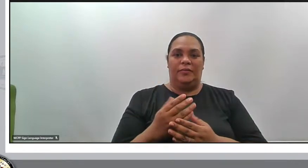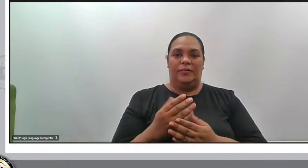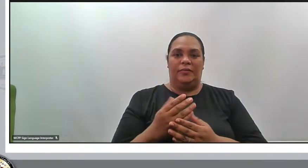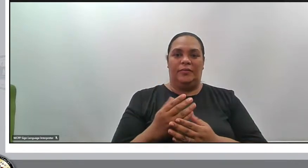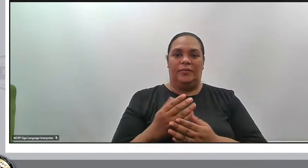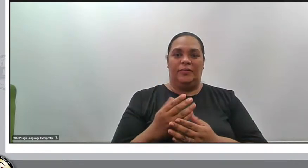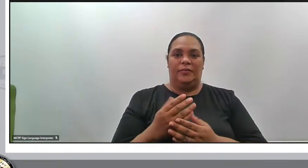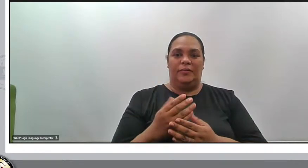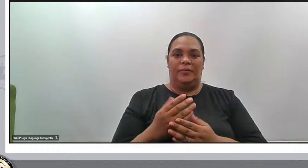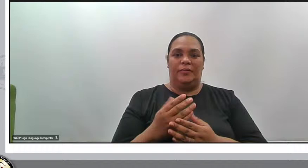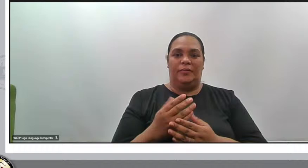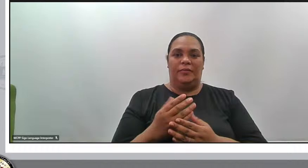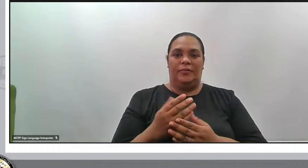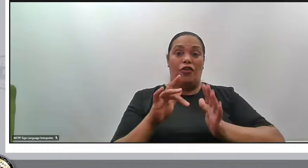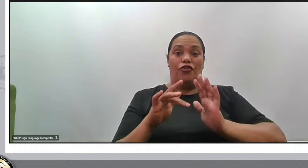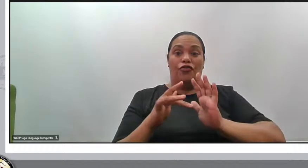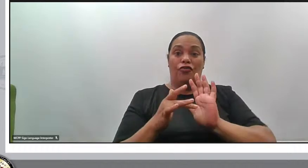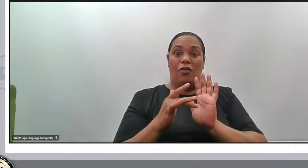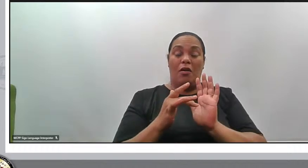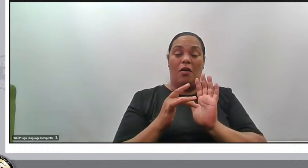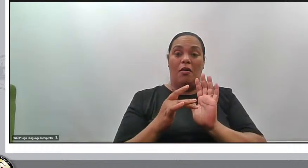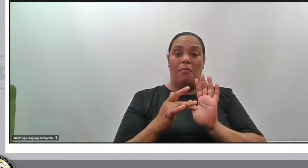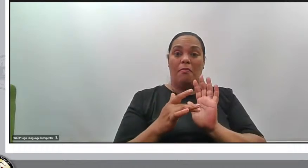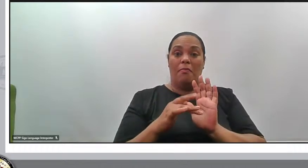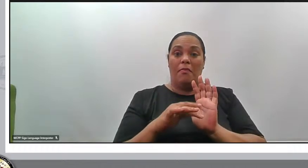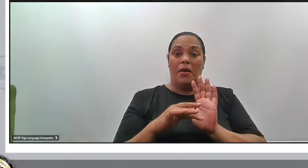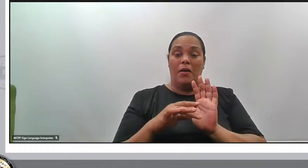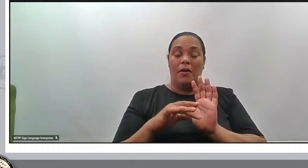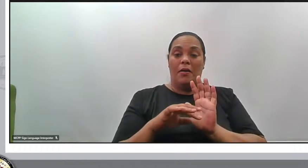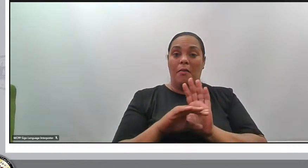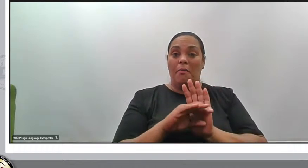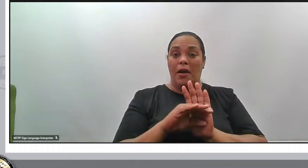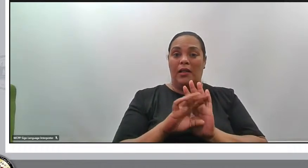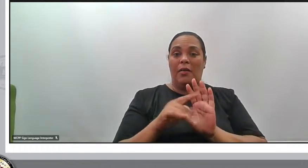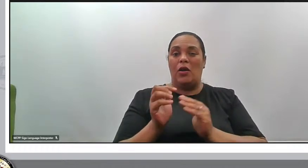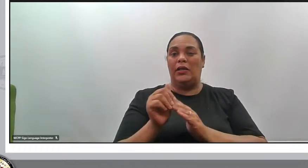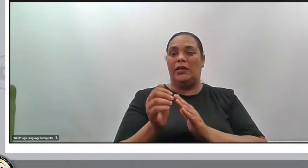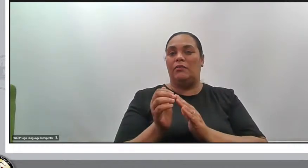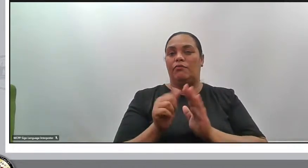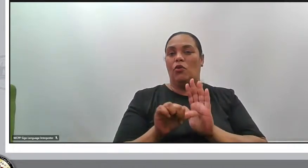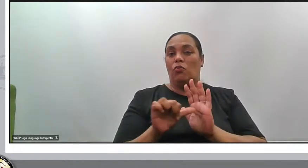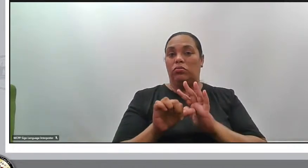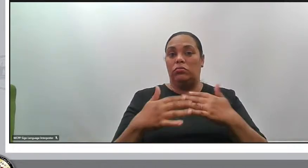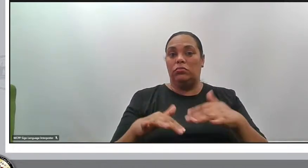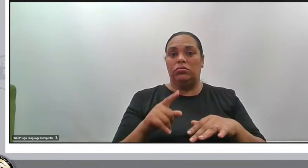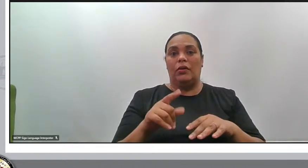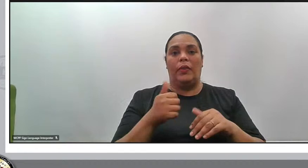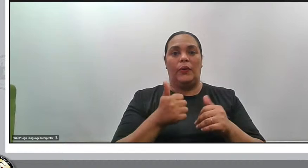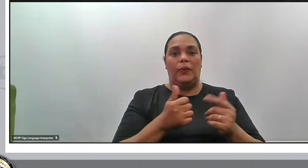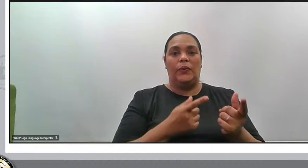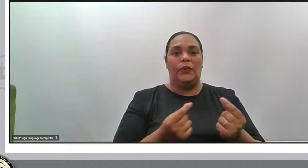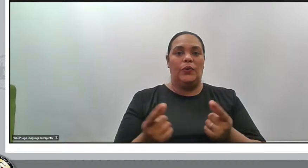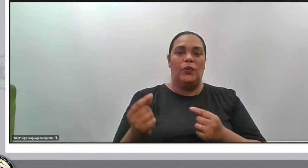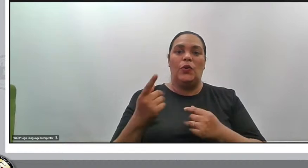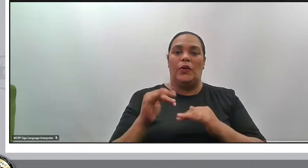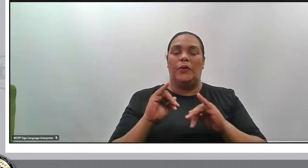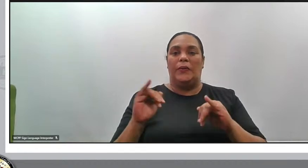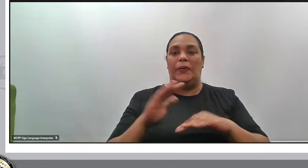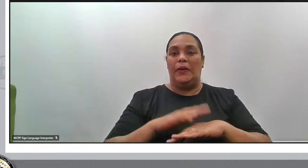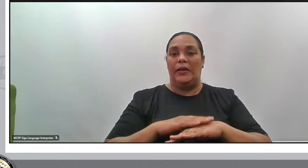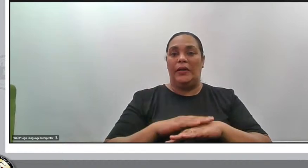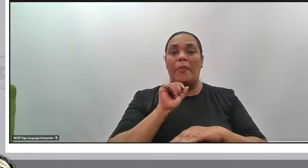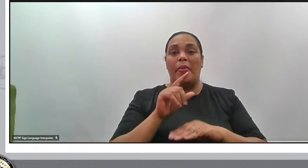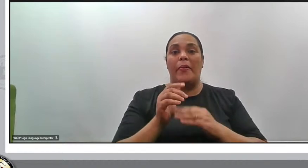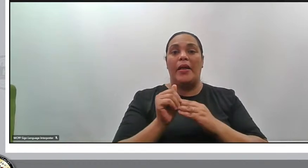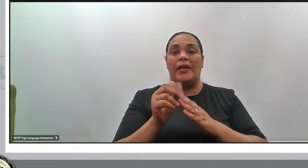the middle of the page, the heading reprioritization, which is very good during trying times. That is what leaders